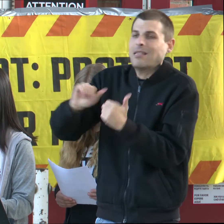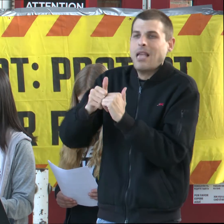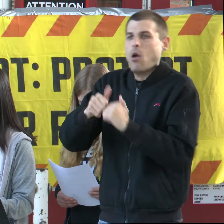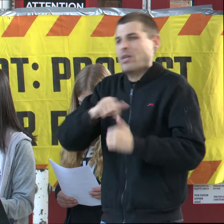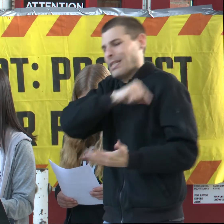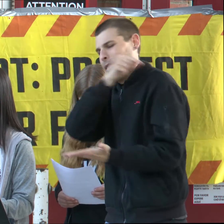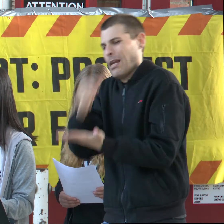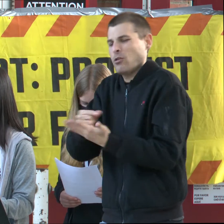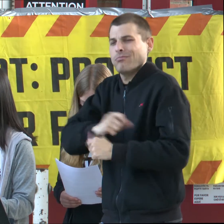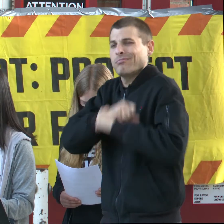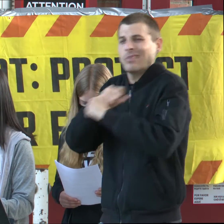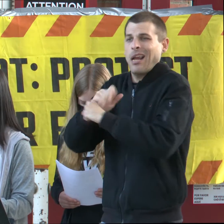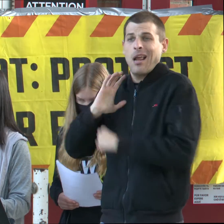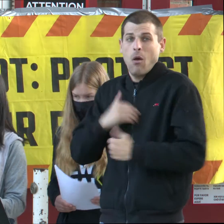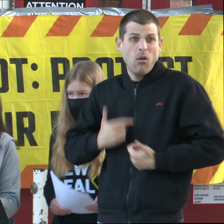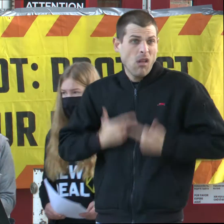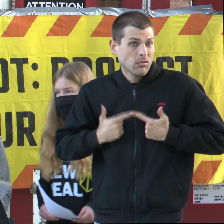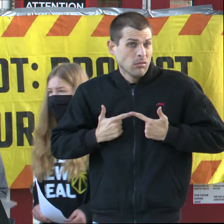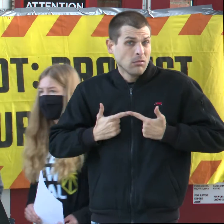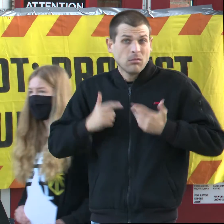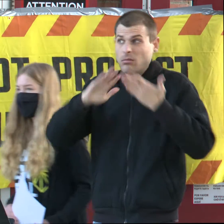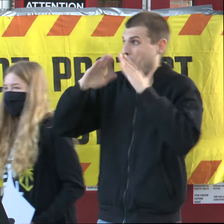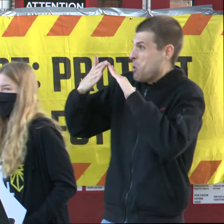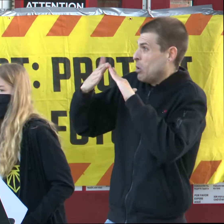lungs, our communities, and our planet.